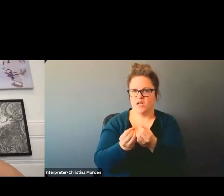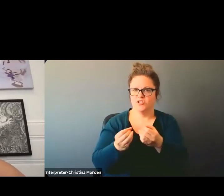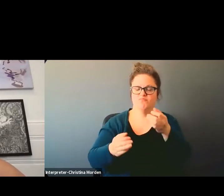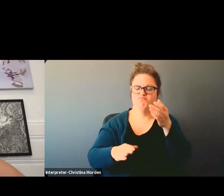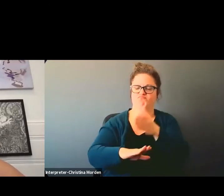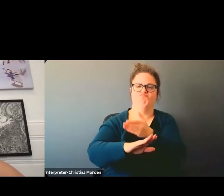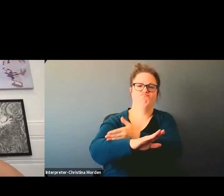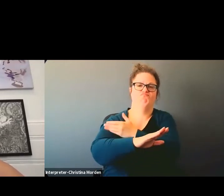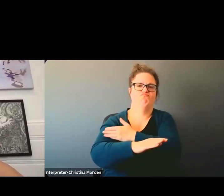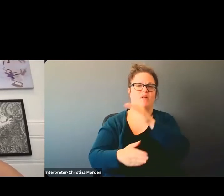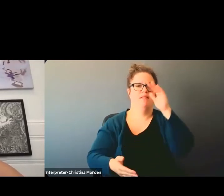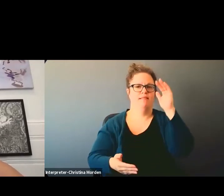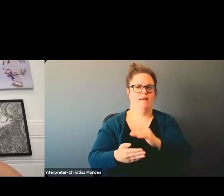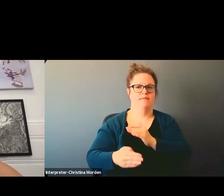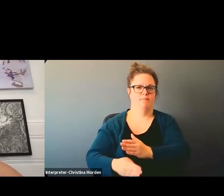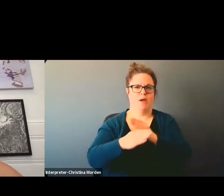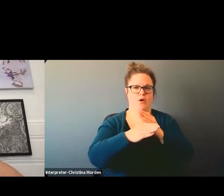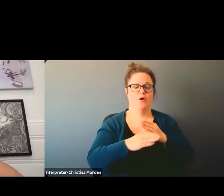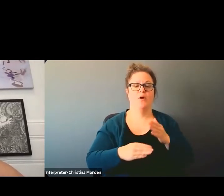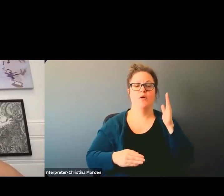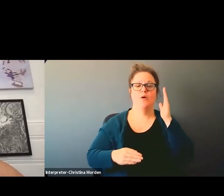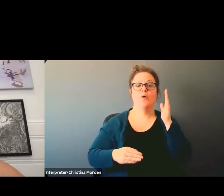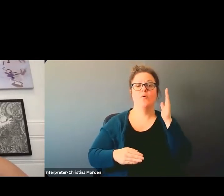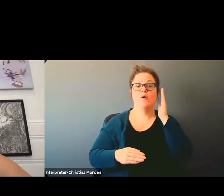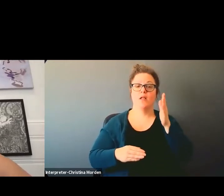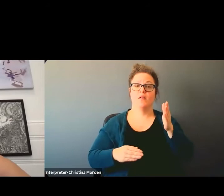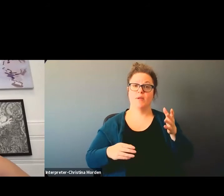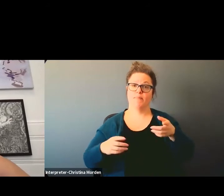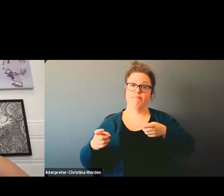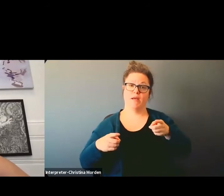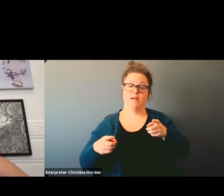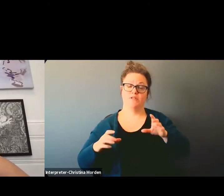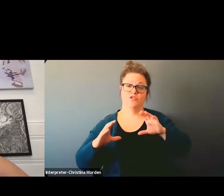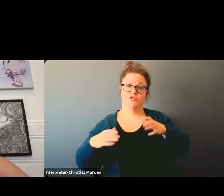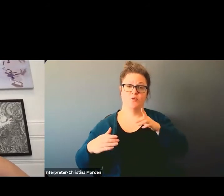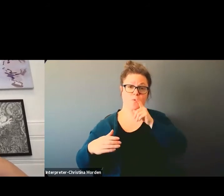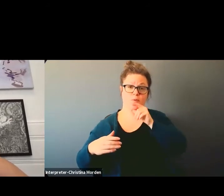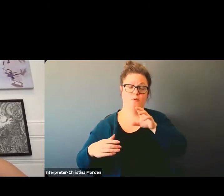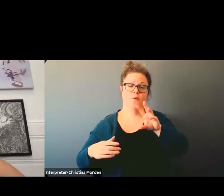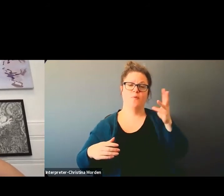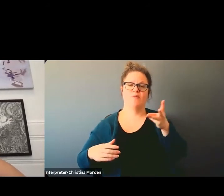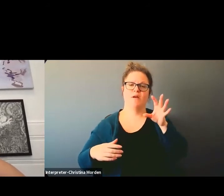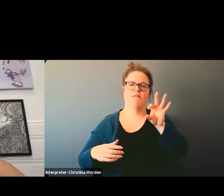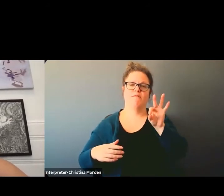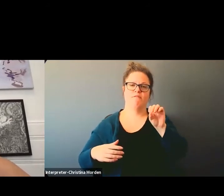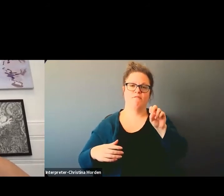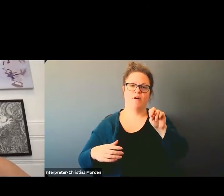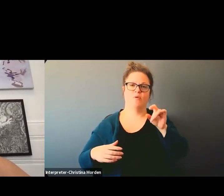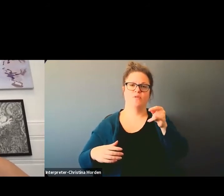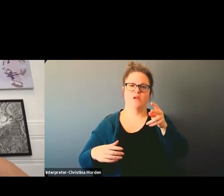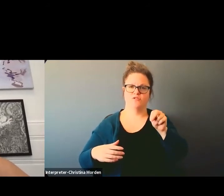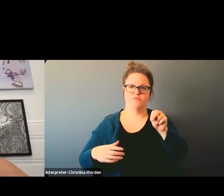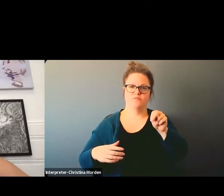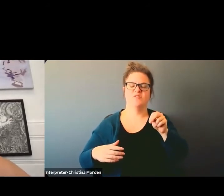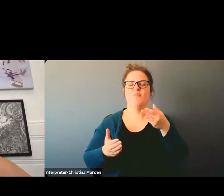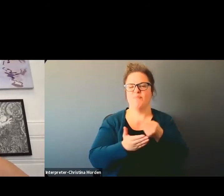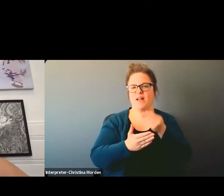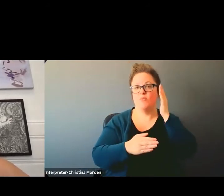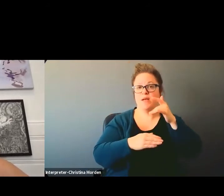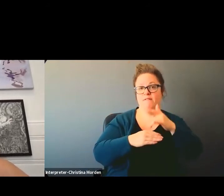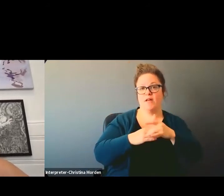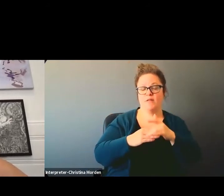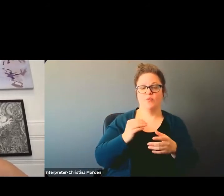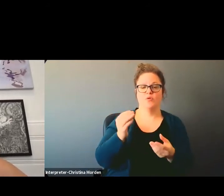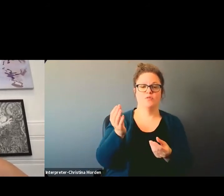services. This is going to be managed by the Winnipeg Foundation. And so, yes, that's going to be available in spring 2022.